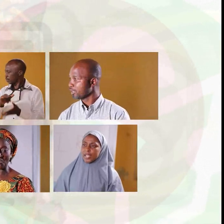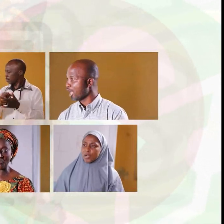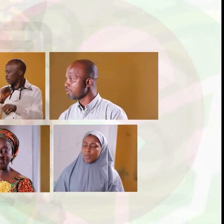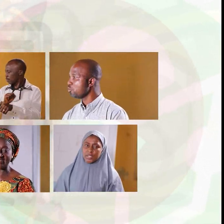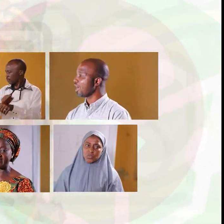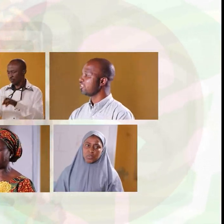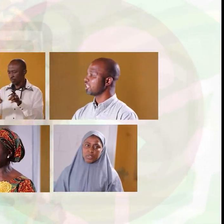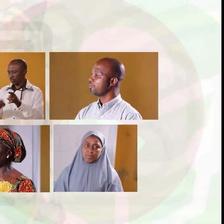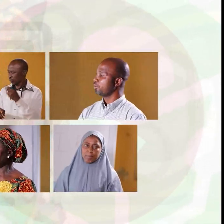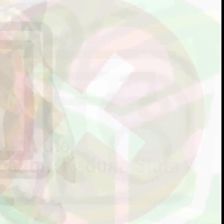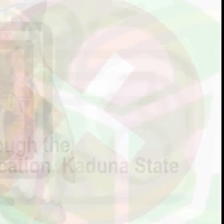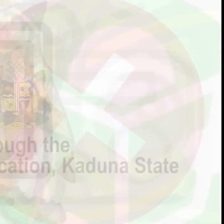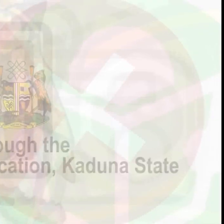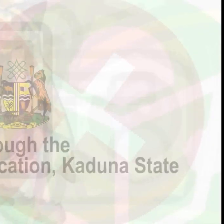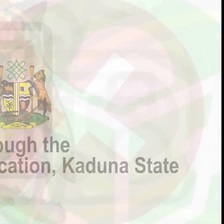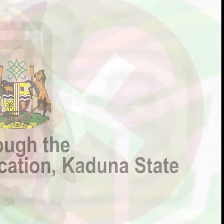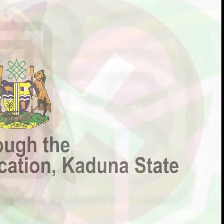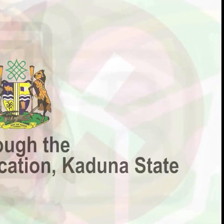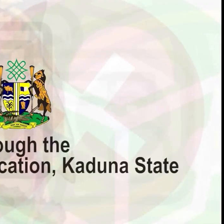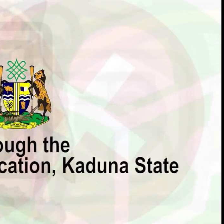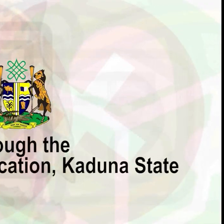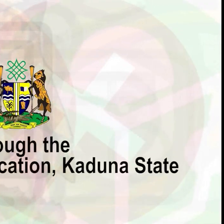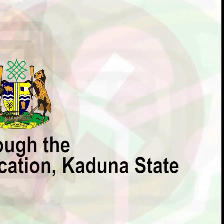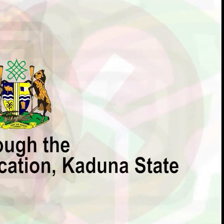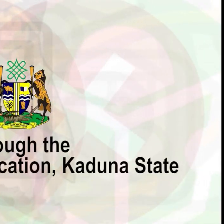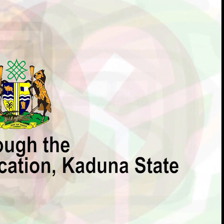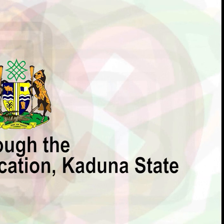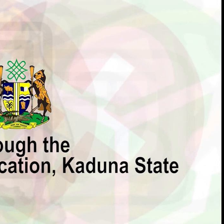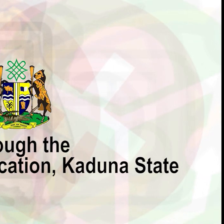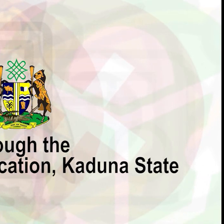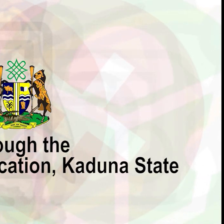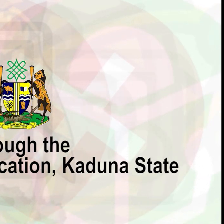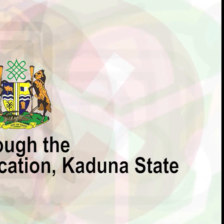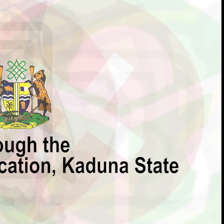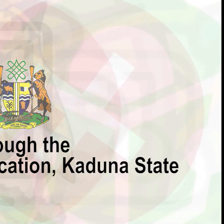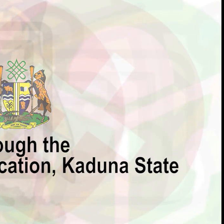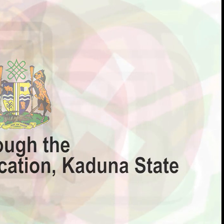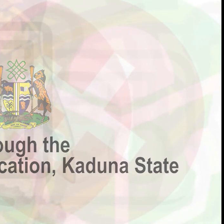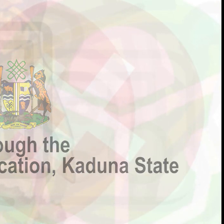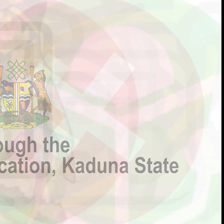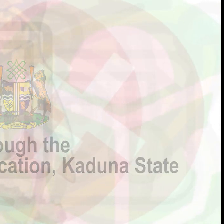is being done. We can see that it is in opposite direction. It is against.